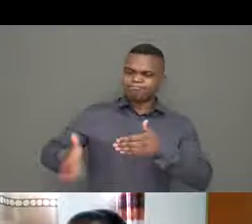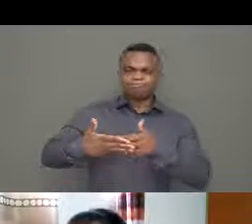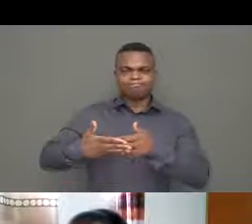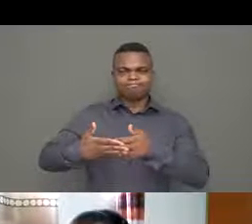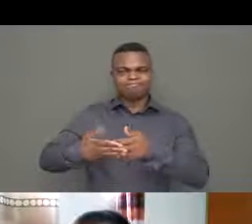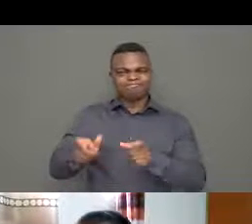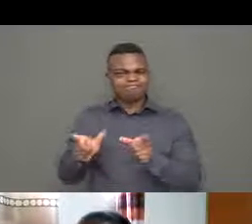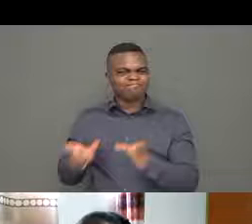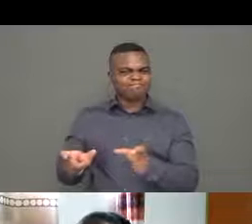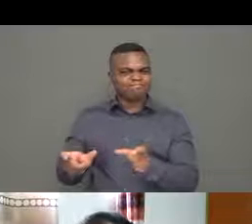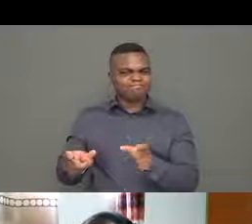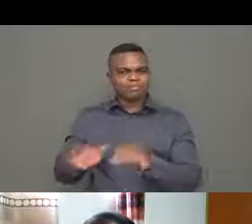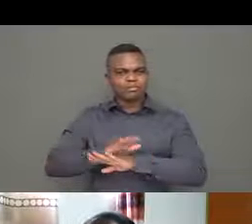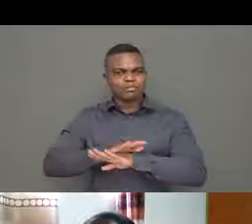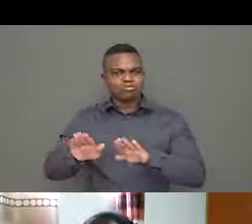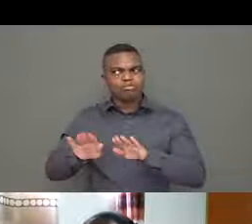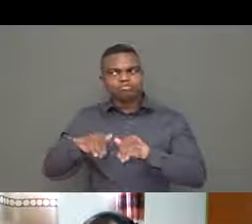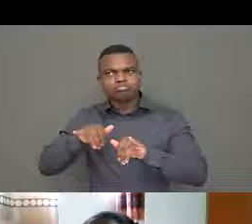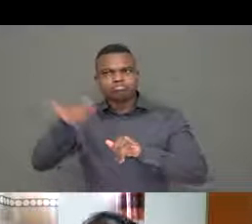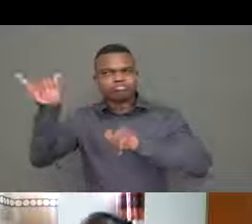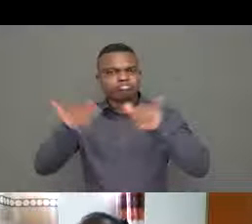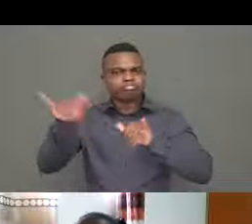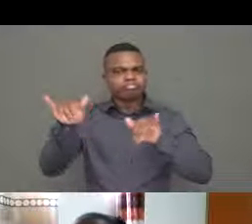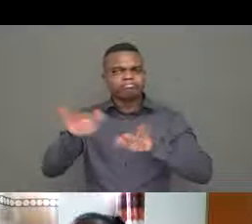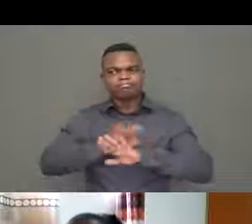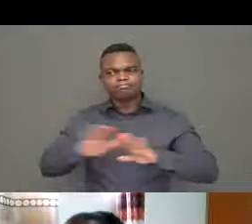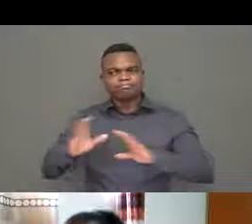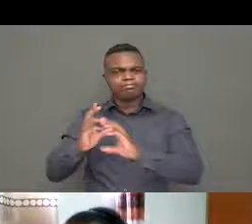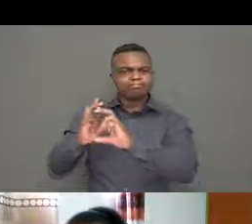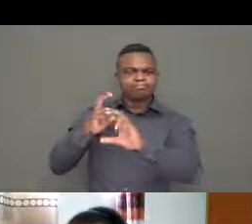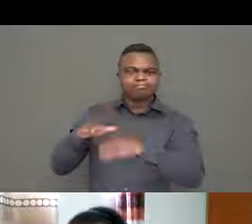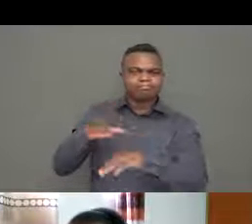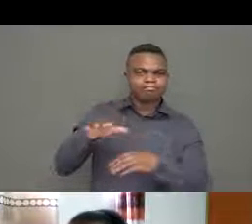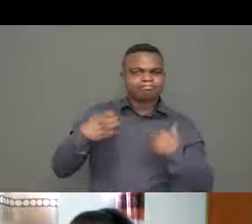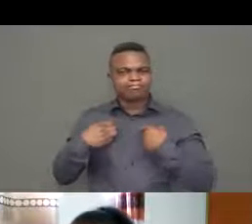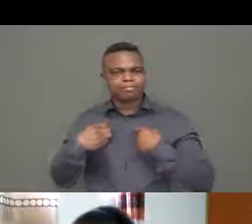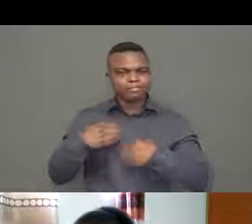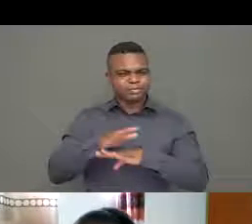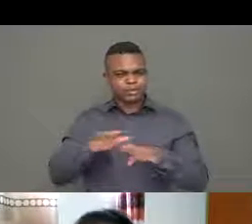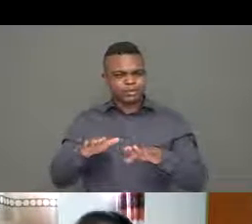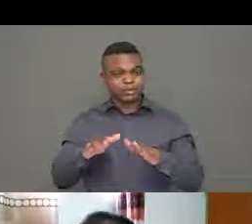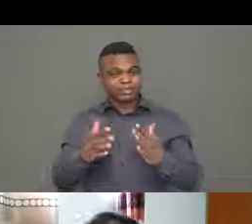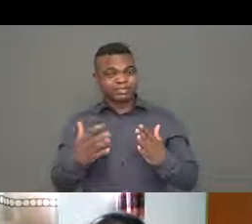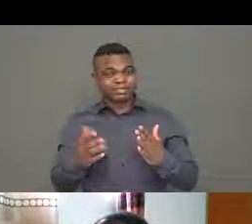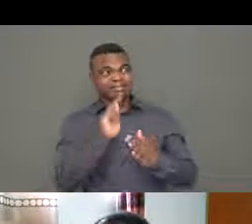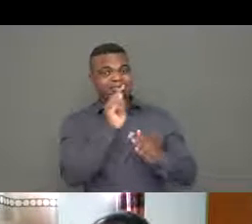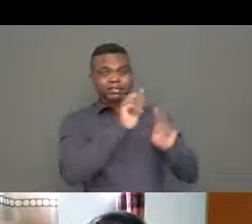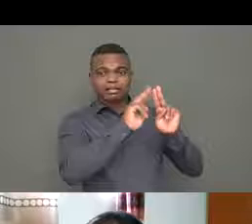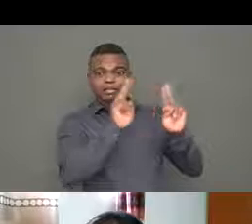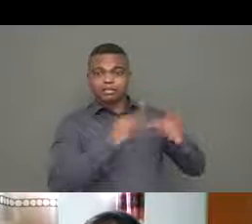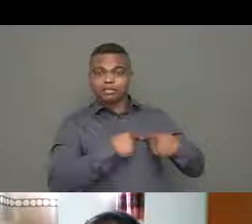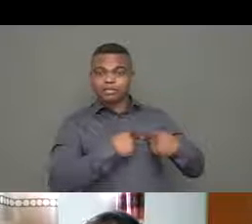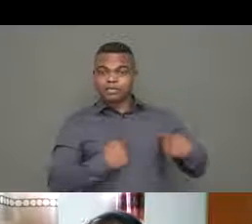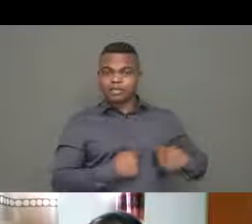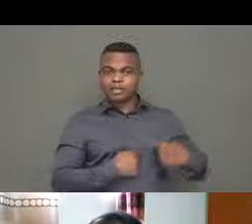international volunteers back to their respective countries. But because we didn't want the work to stop, we needed continuity, and